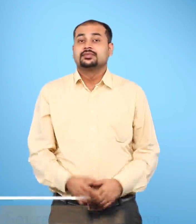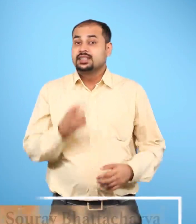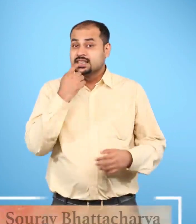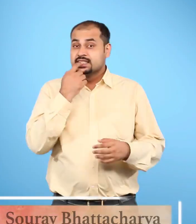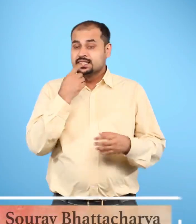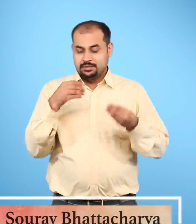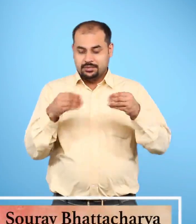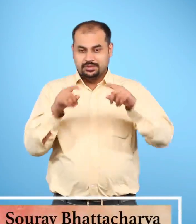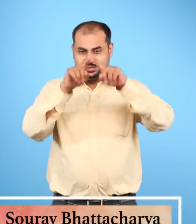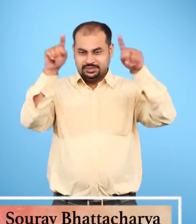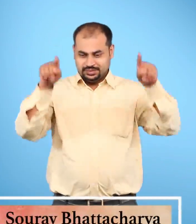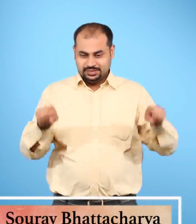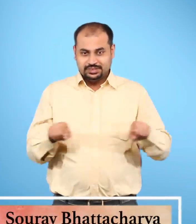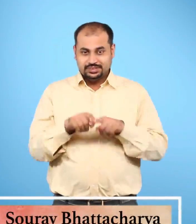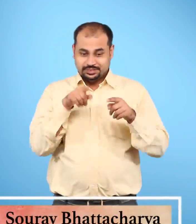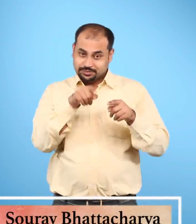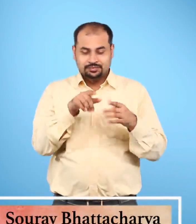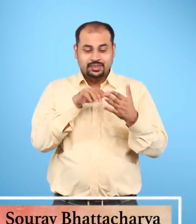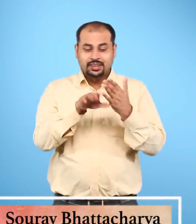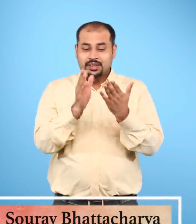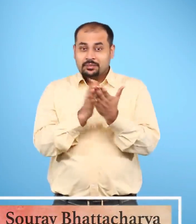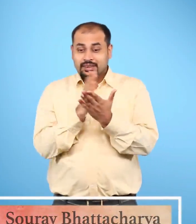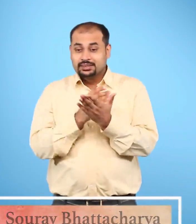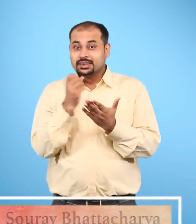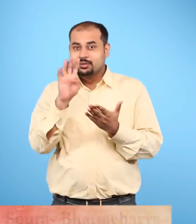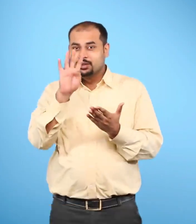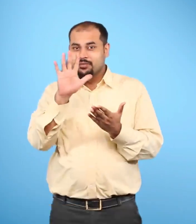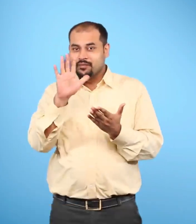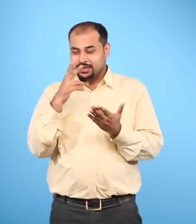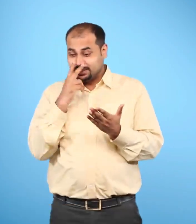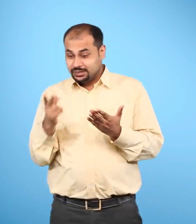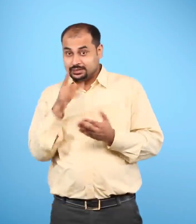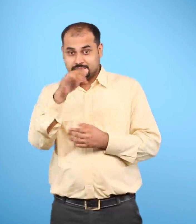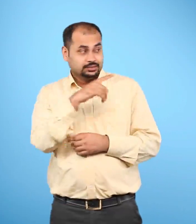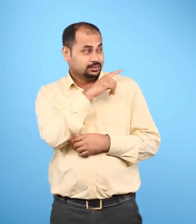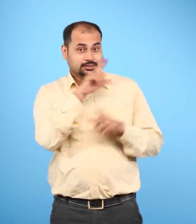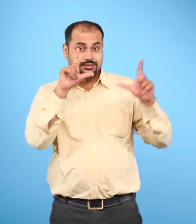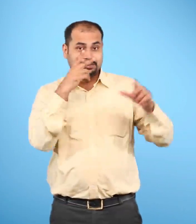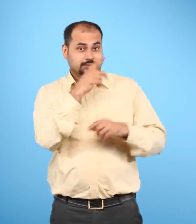Measure the side of a small square on the squared paper on page 45.